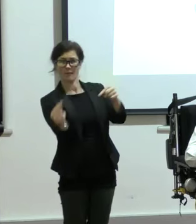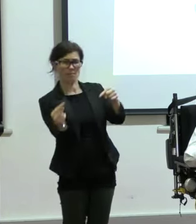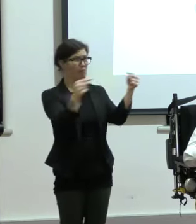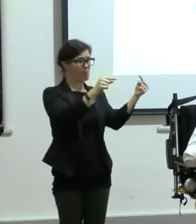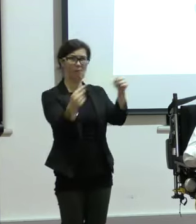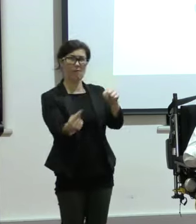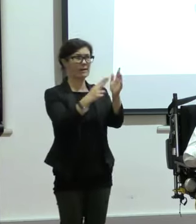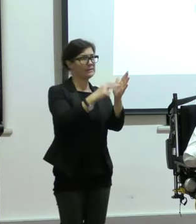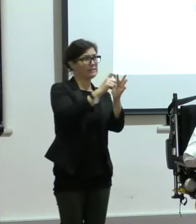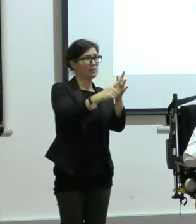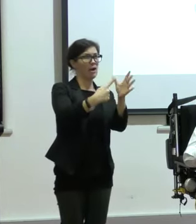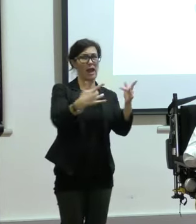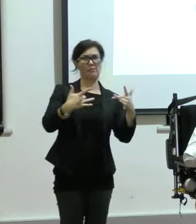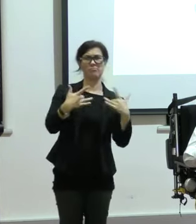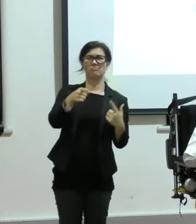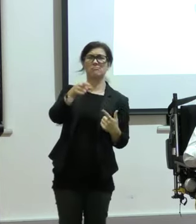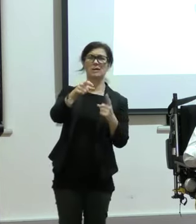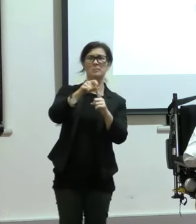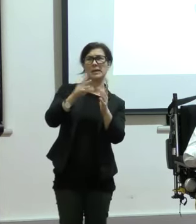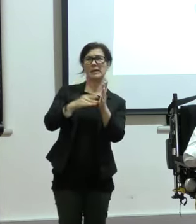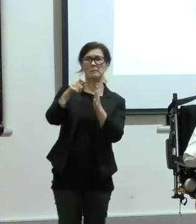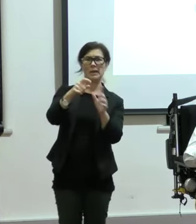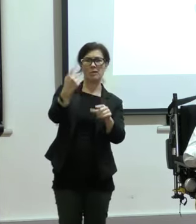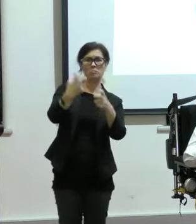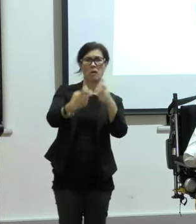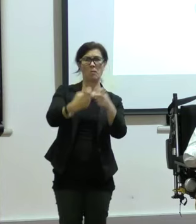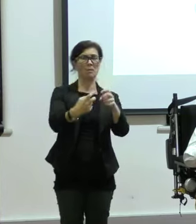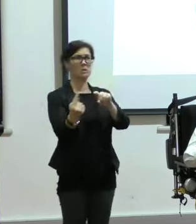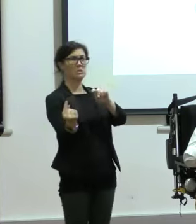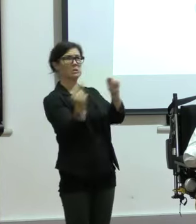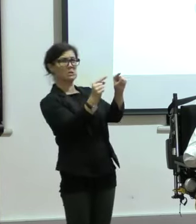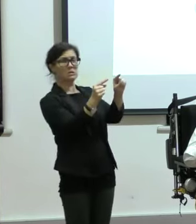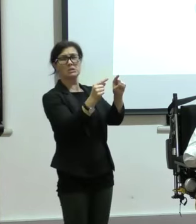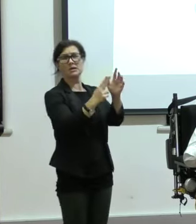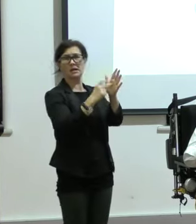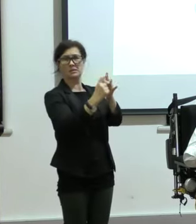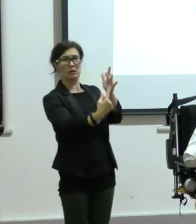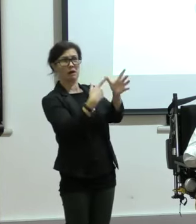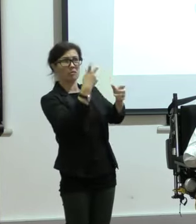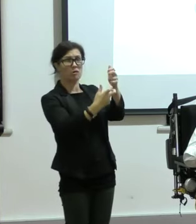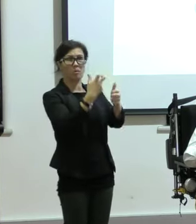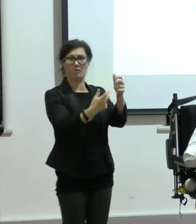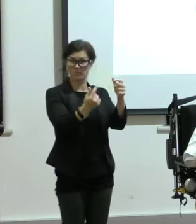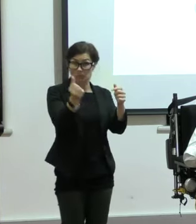up to scratch. But yeah, do you know very much about this? Yeah, I know